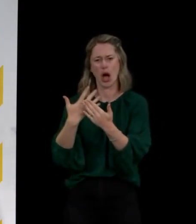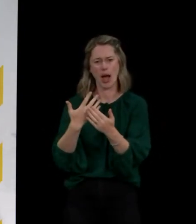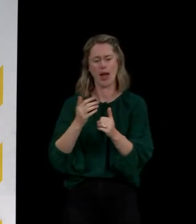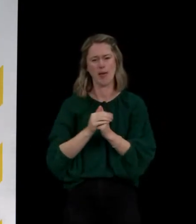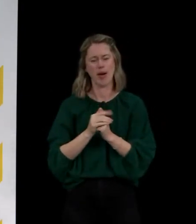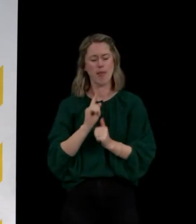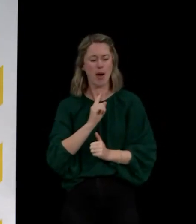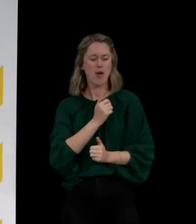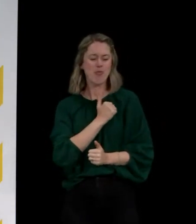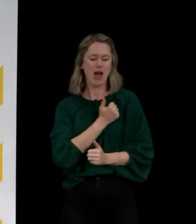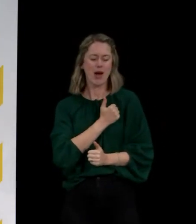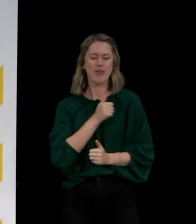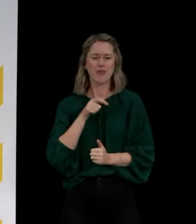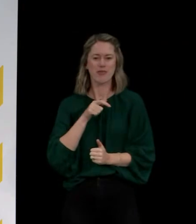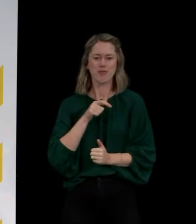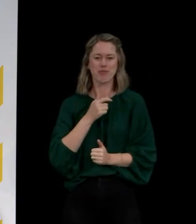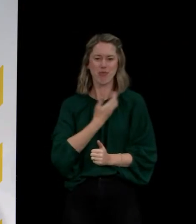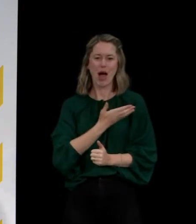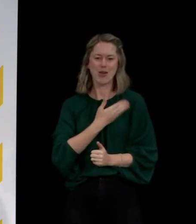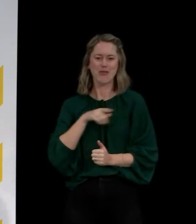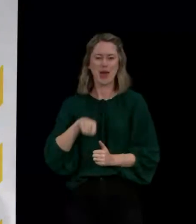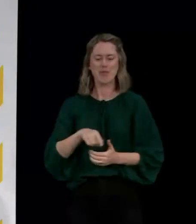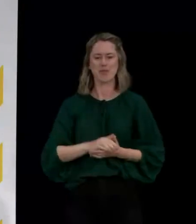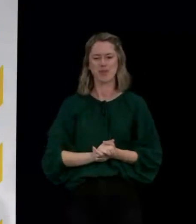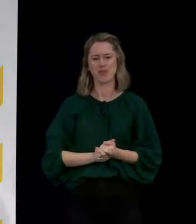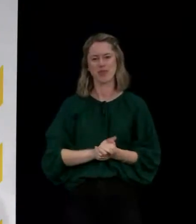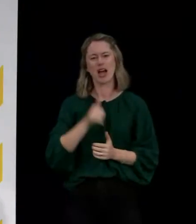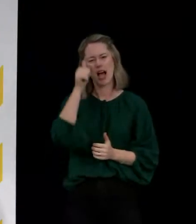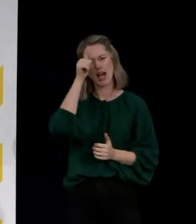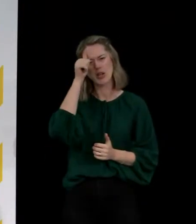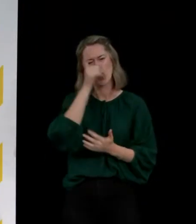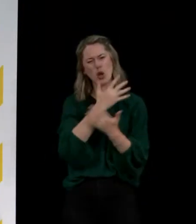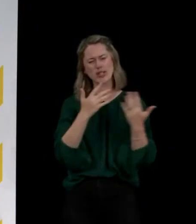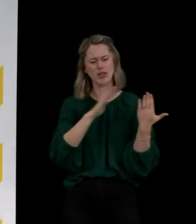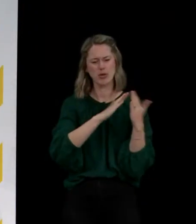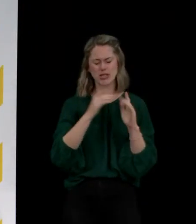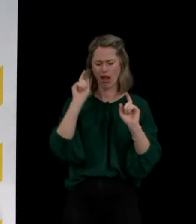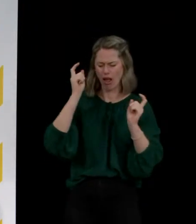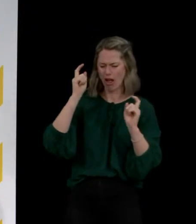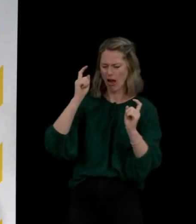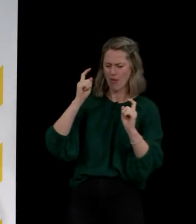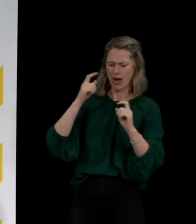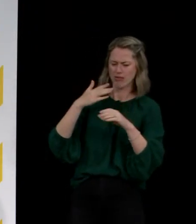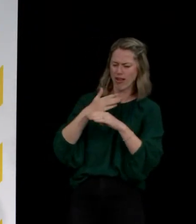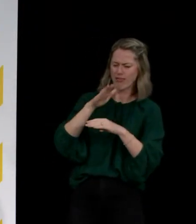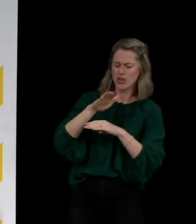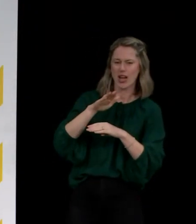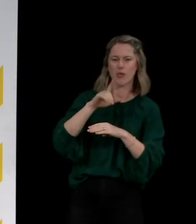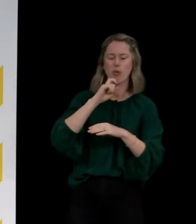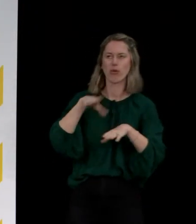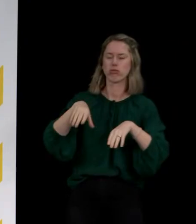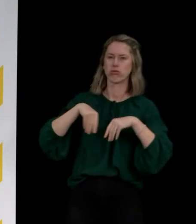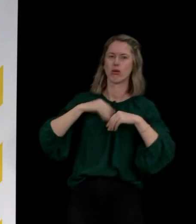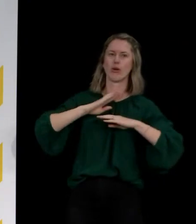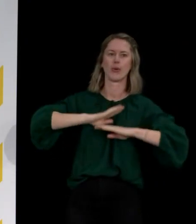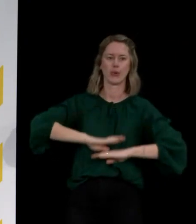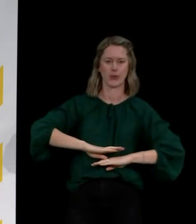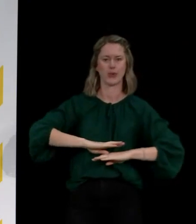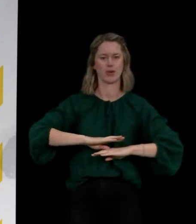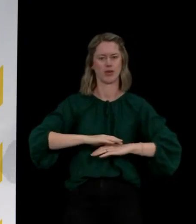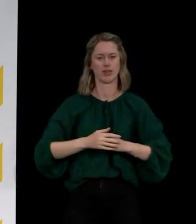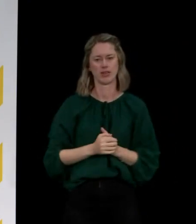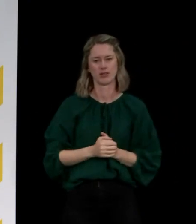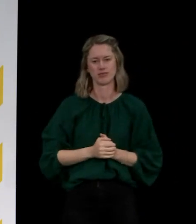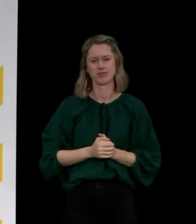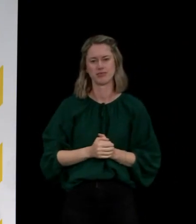are also very proud of. I know this will be a welcome move for communities, for employers, and for the team of 5 million as a